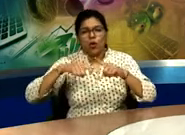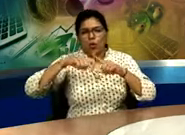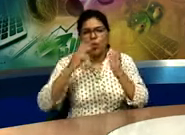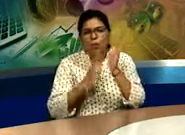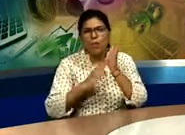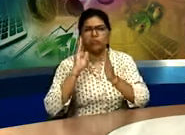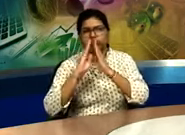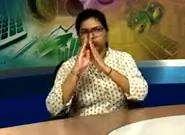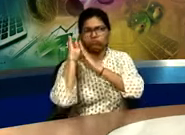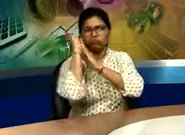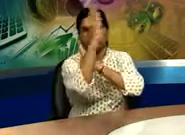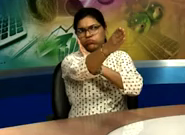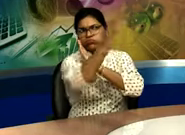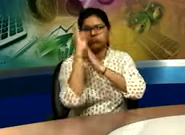And do you know how many trees she planted?